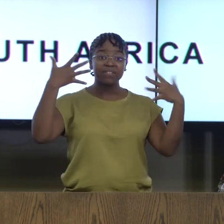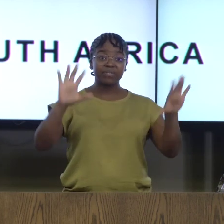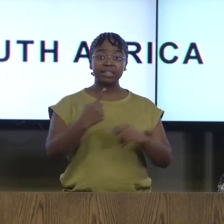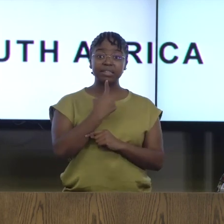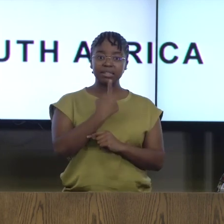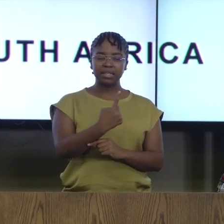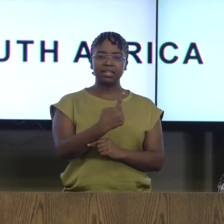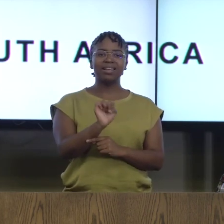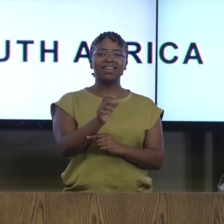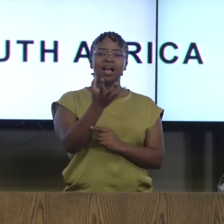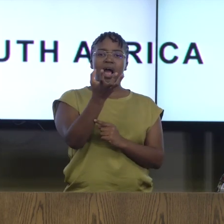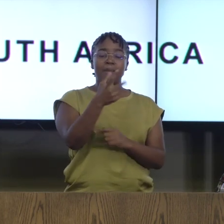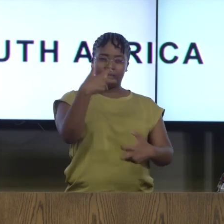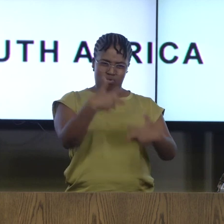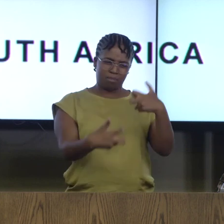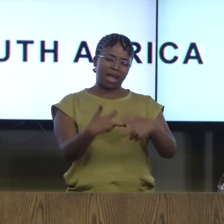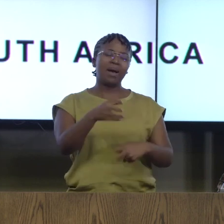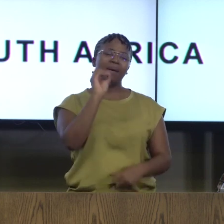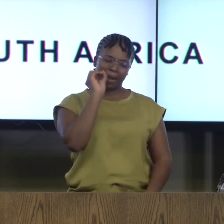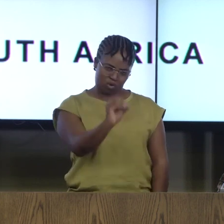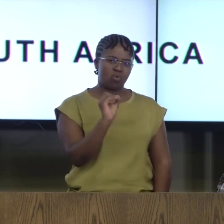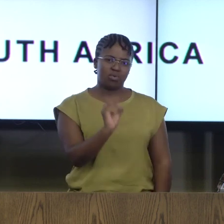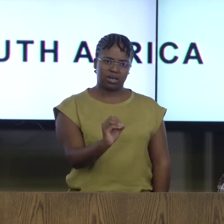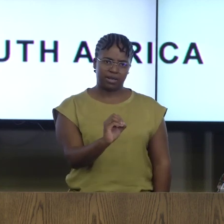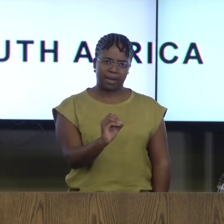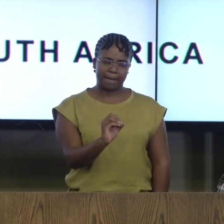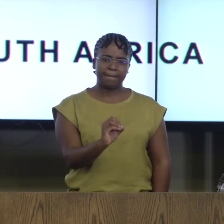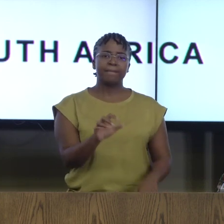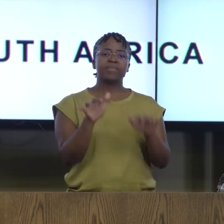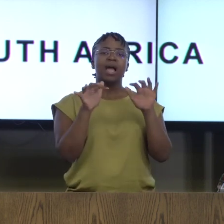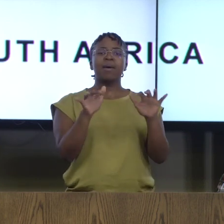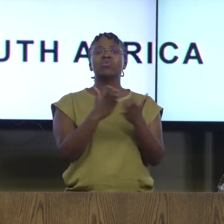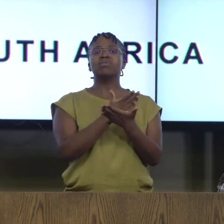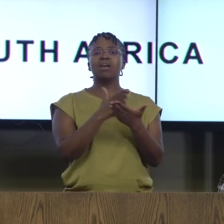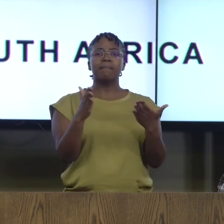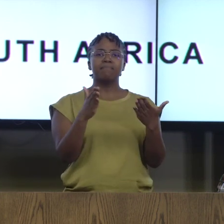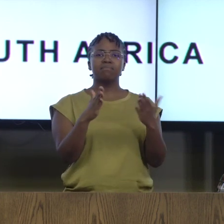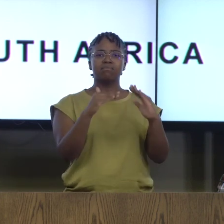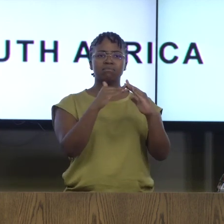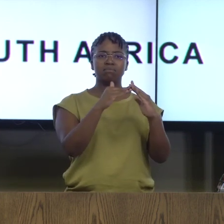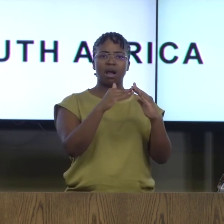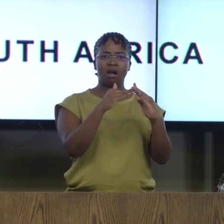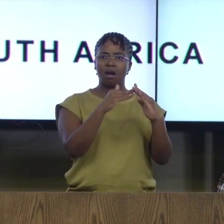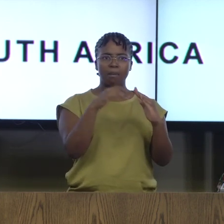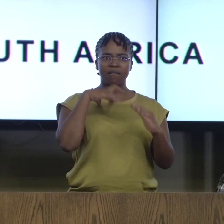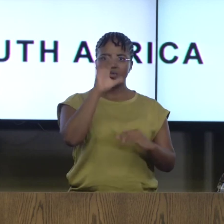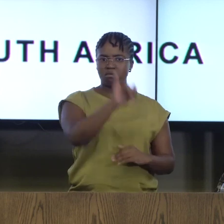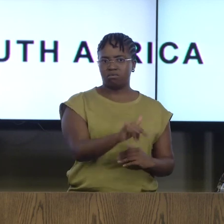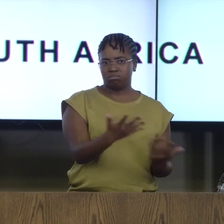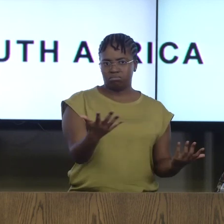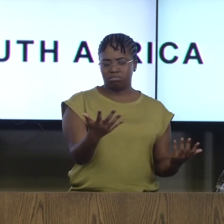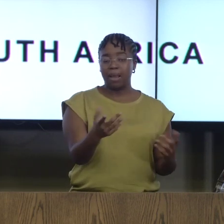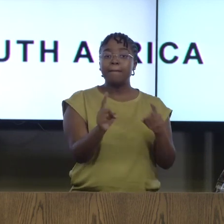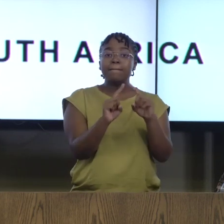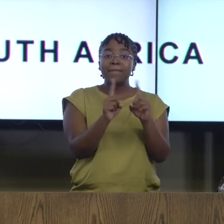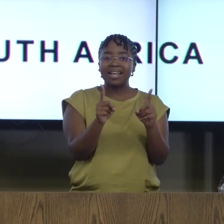ukuthi sizoba nawo ama-problem. Those who are in the homes, some of them are not going to want to stay there, but in Daba,